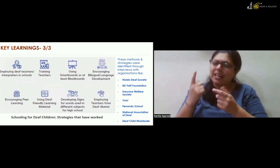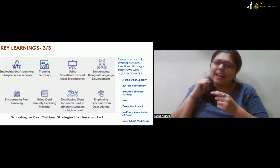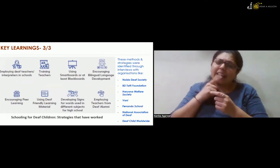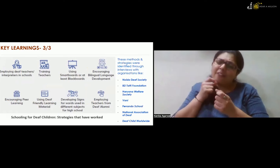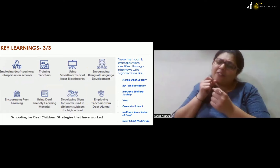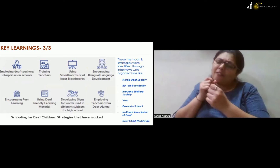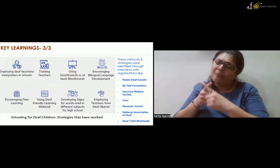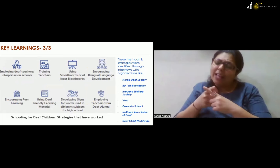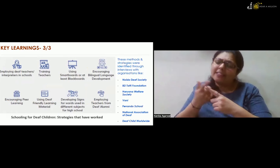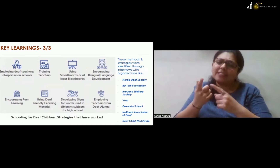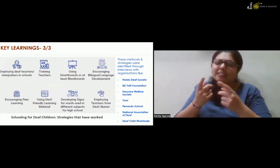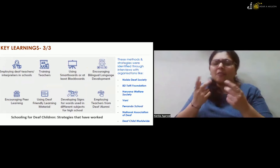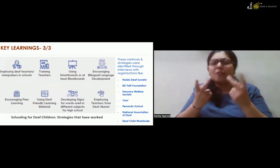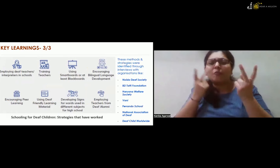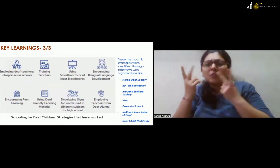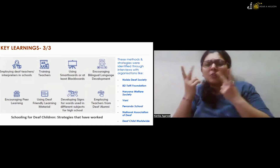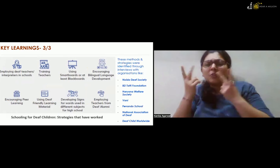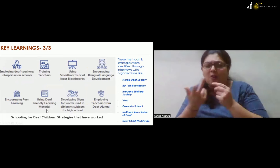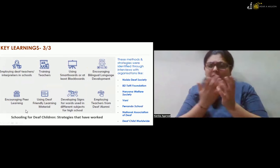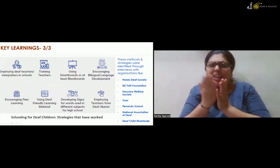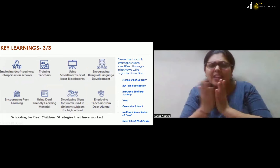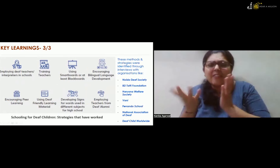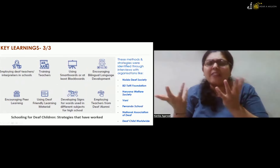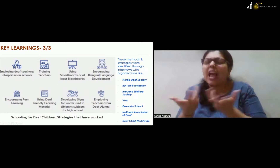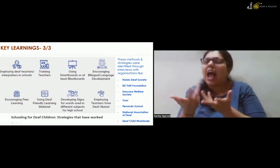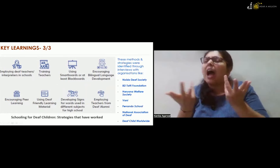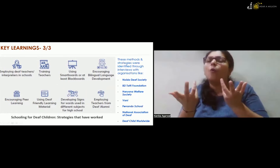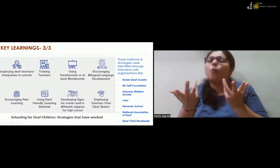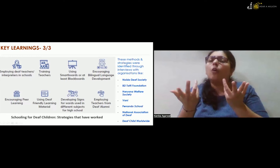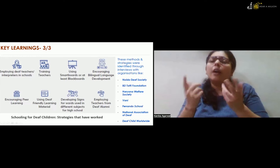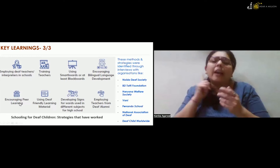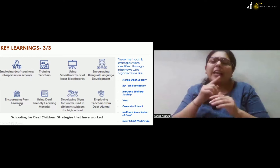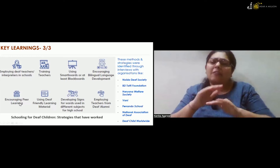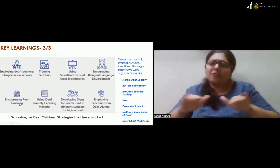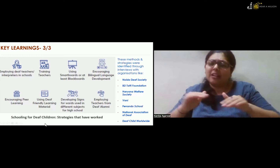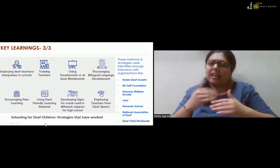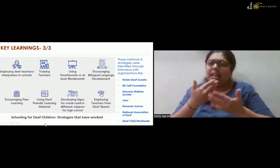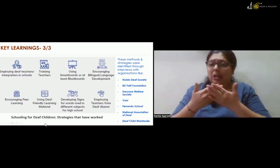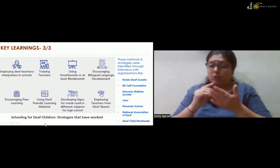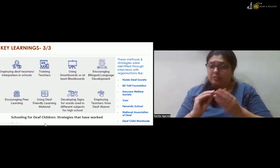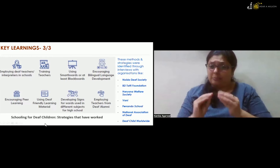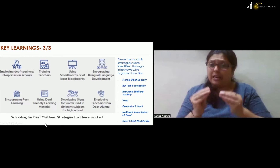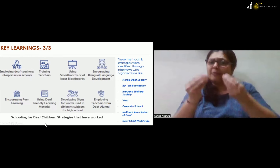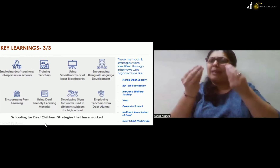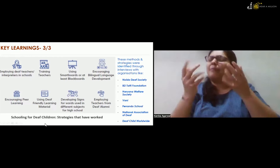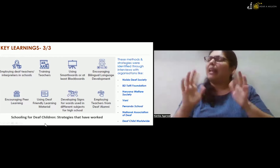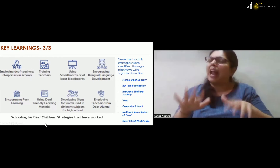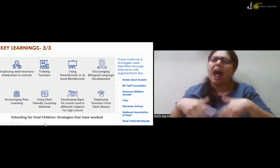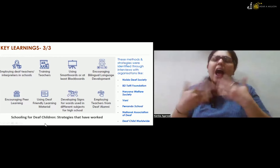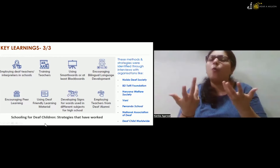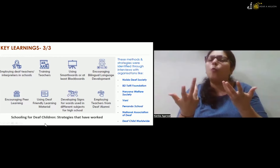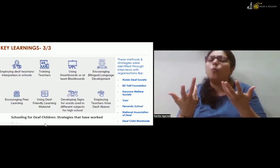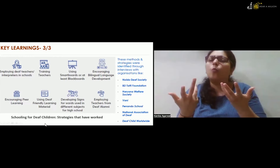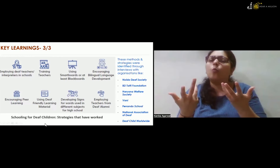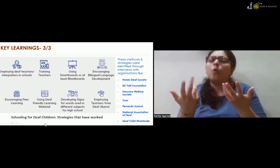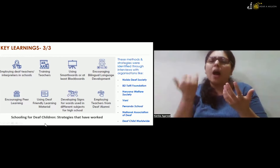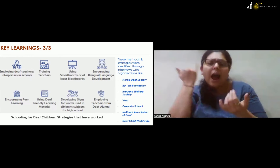So we asked them, the strategies which have actually worked for schooling of deaf